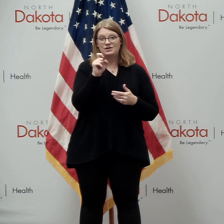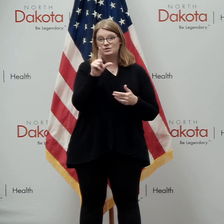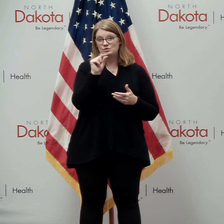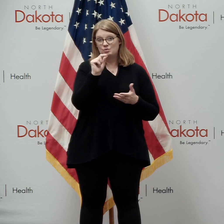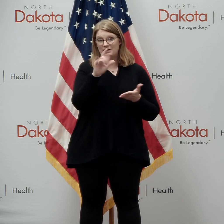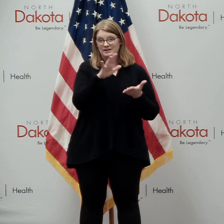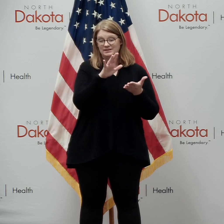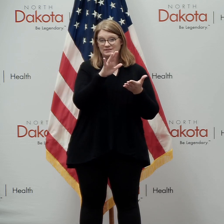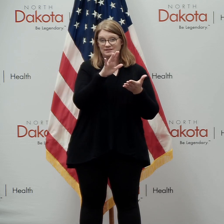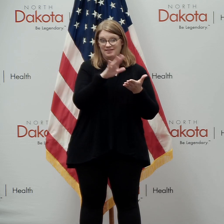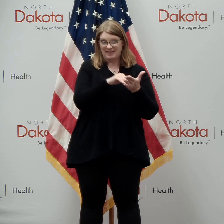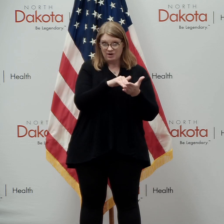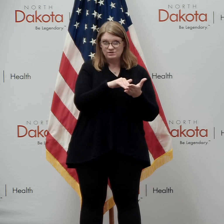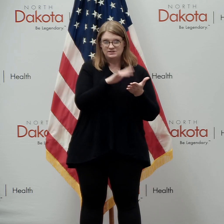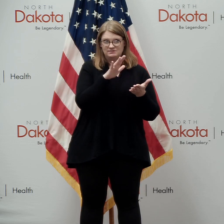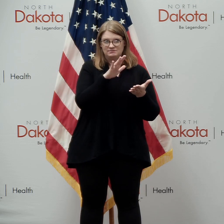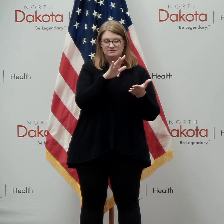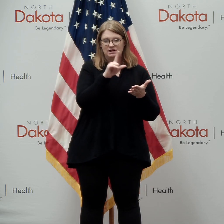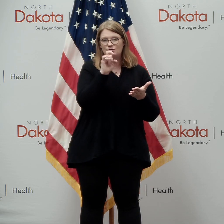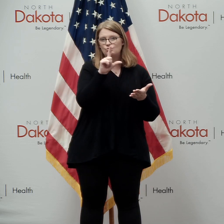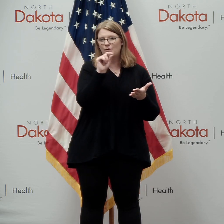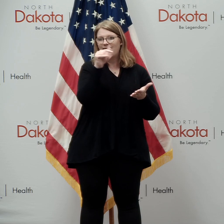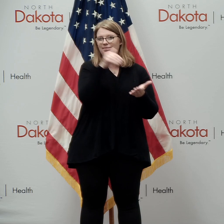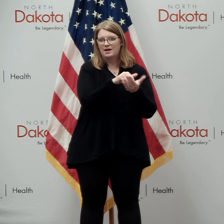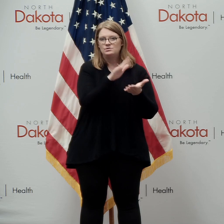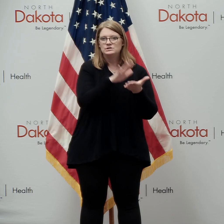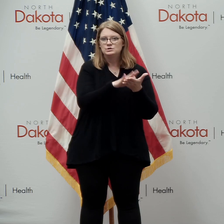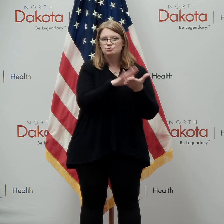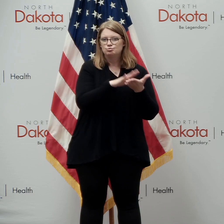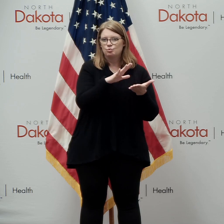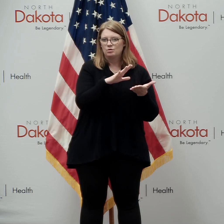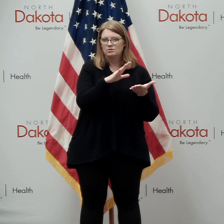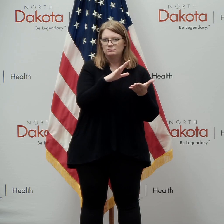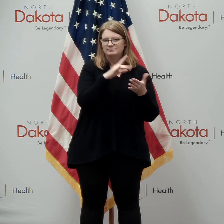120,000 school kids, there's